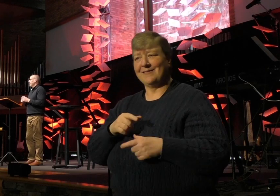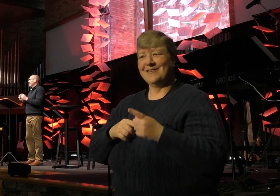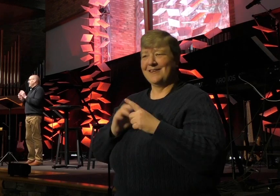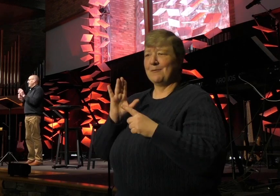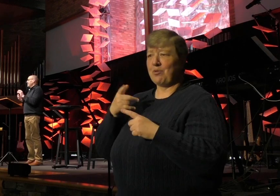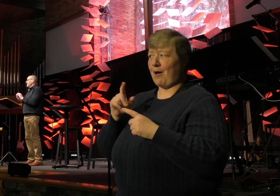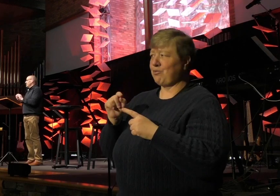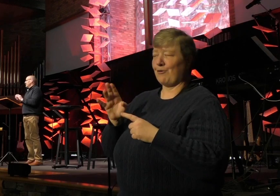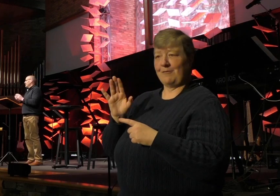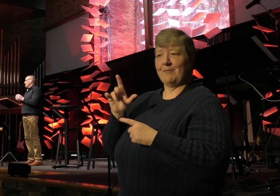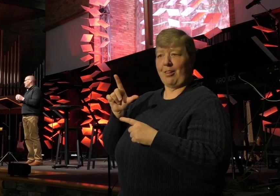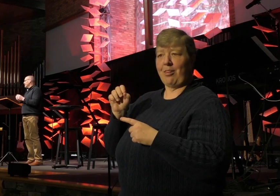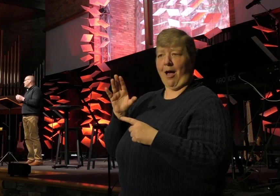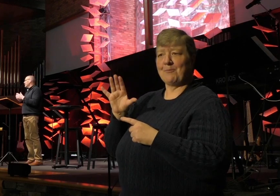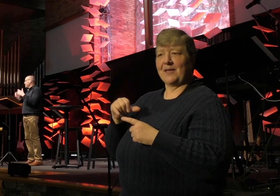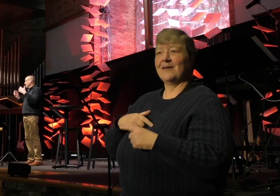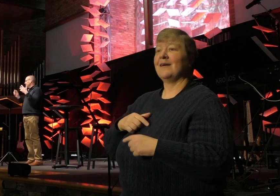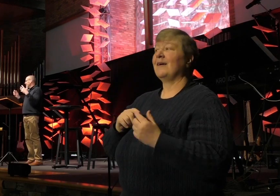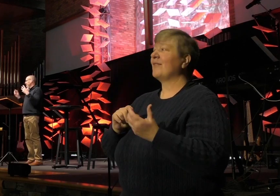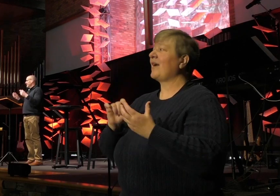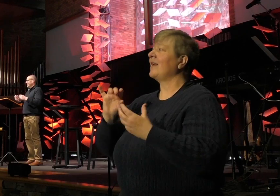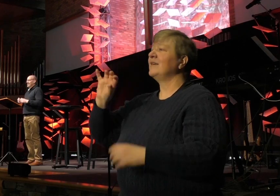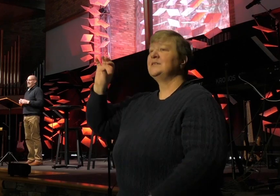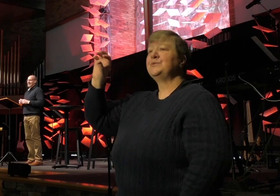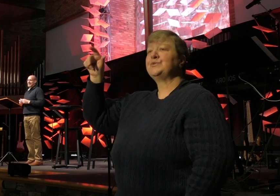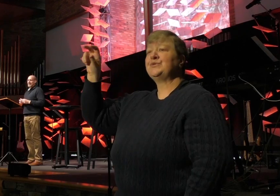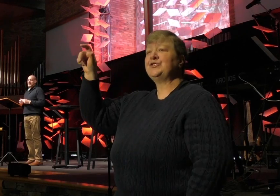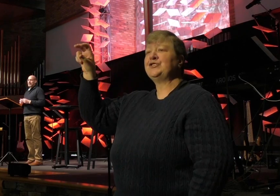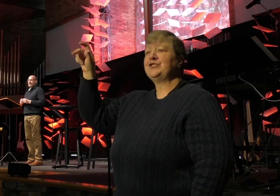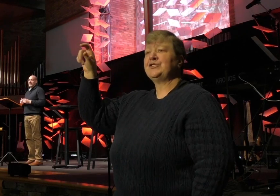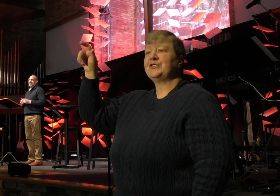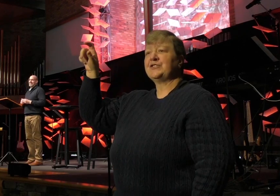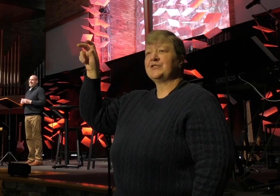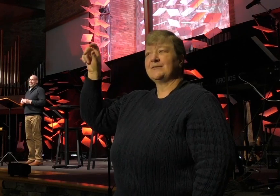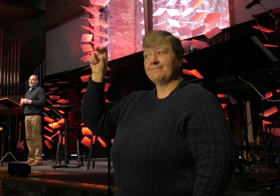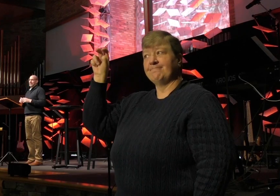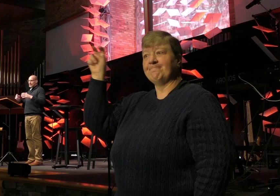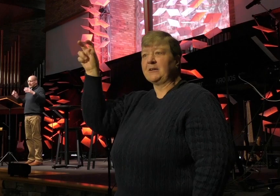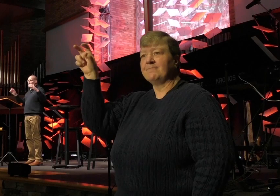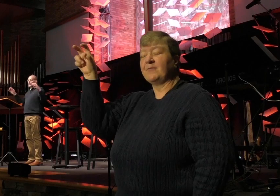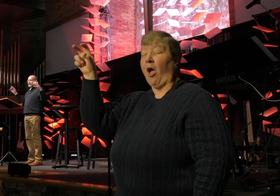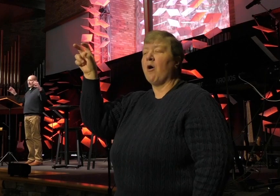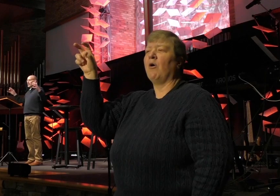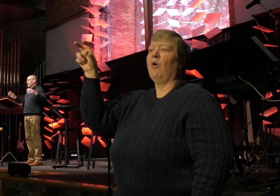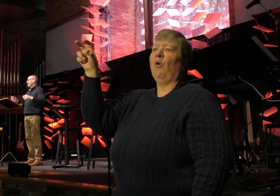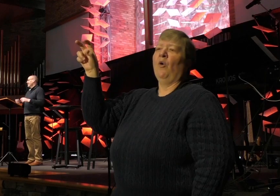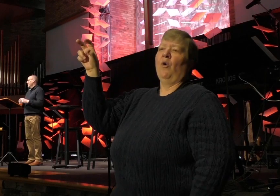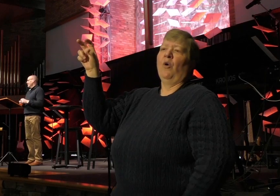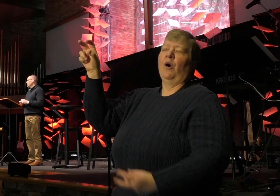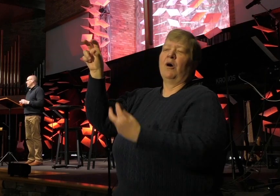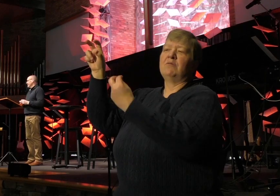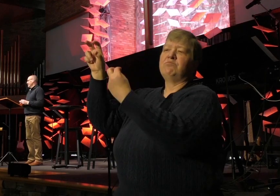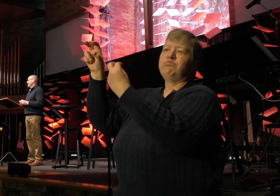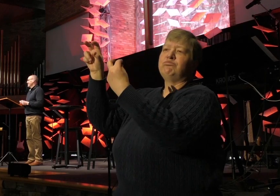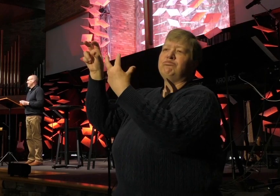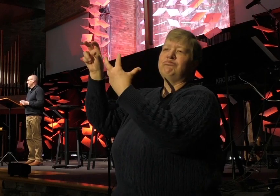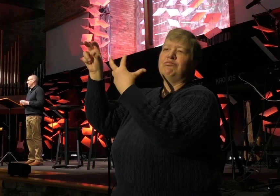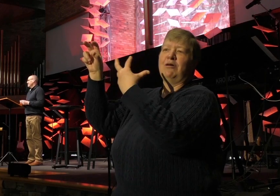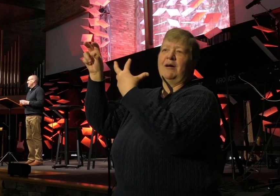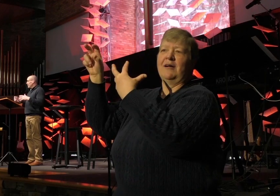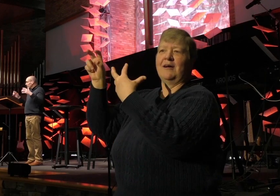lobby. And then just screw the light bulb into the light board. And we'll see that word, hope,